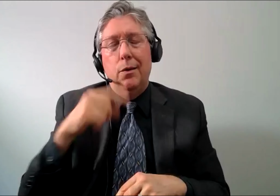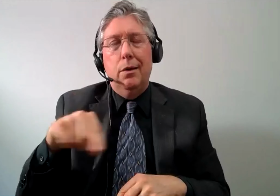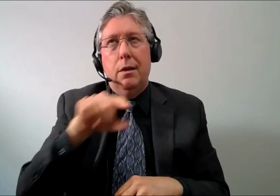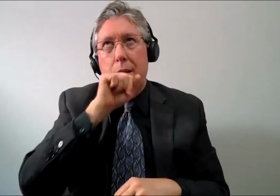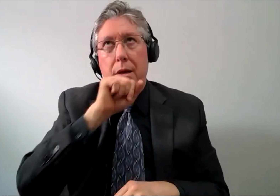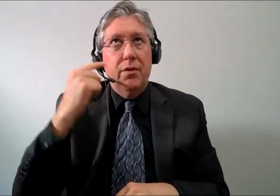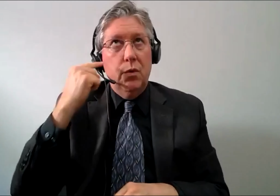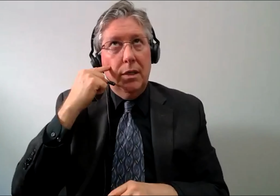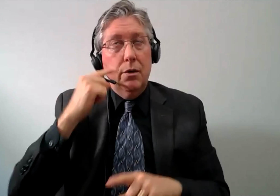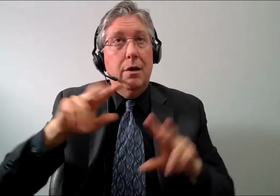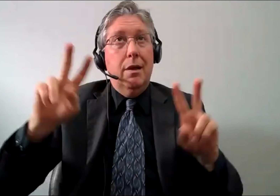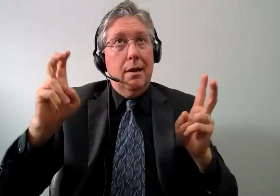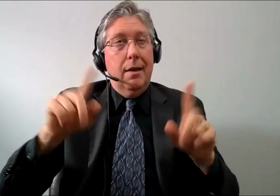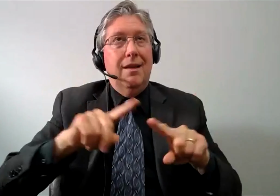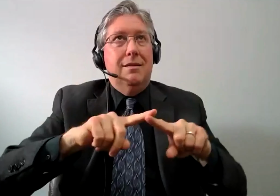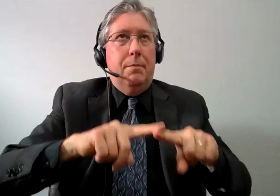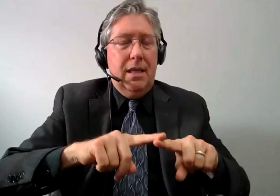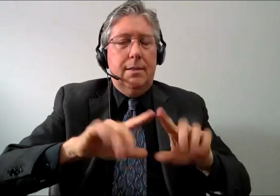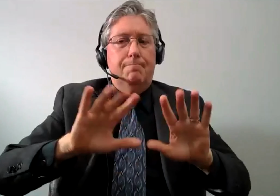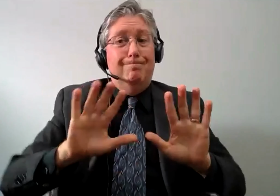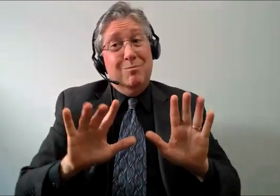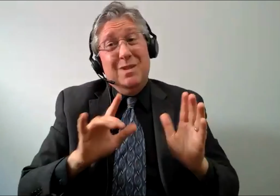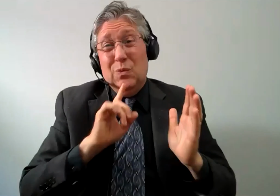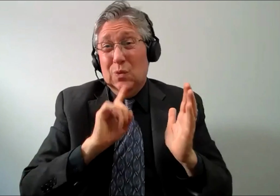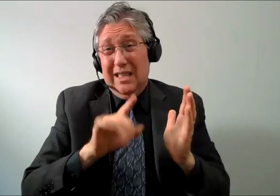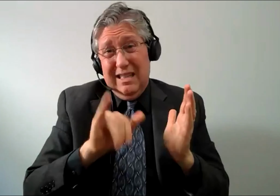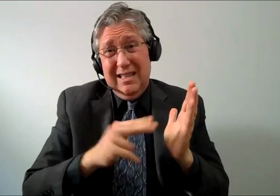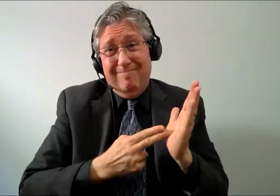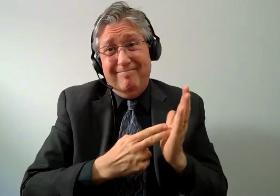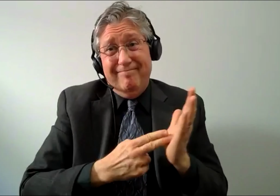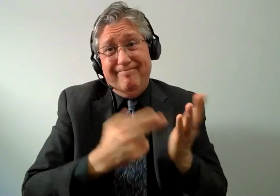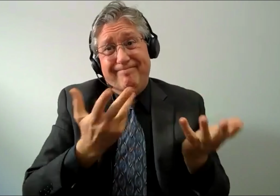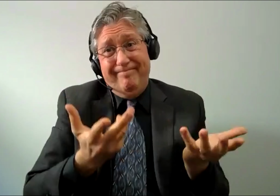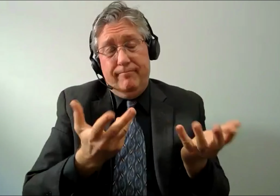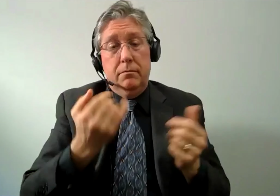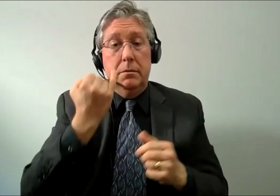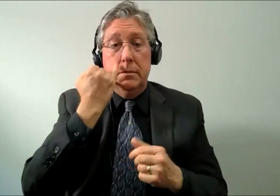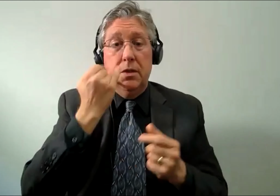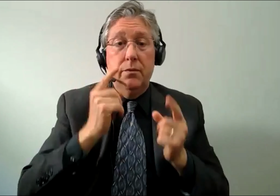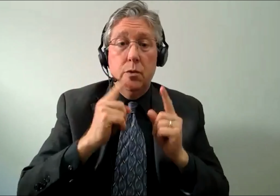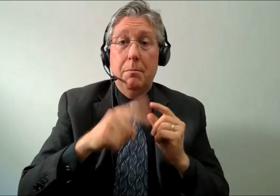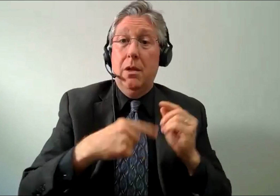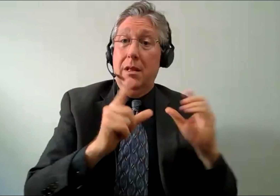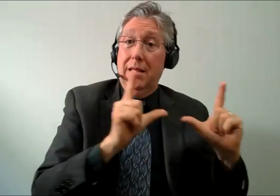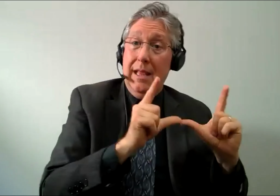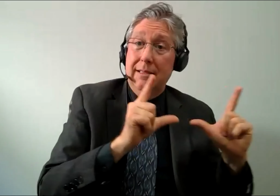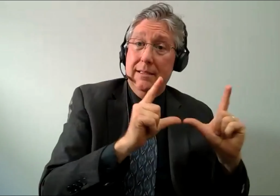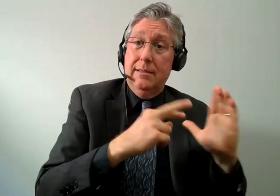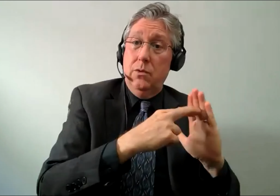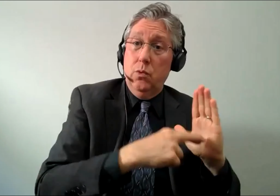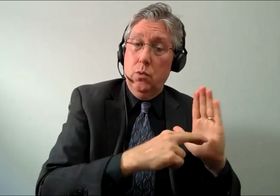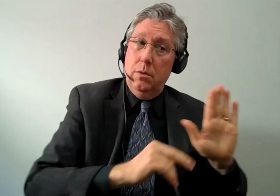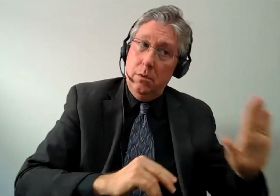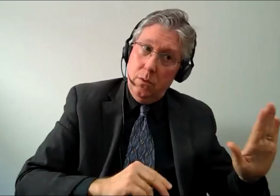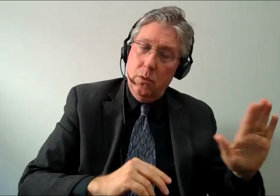depends. However, in this case, that's really the truth of it. If we're talking about licensing rules, that's one thing,